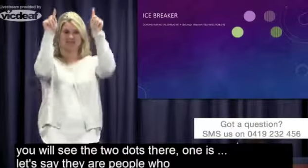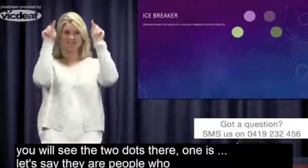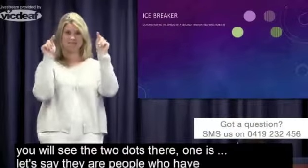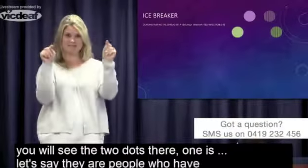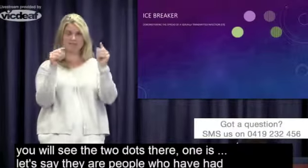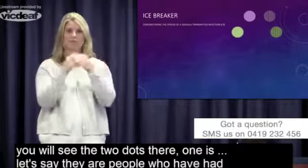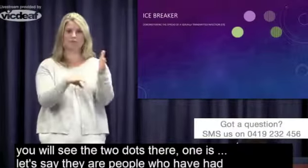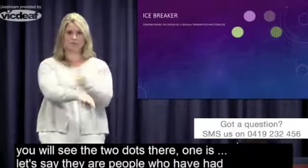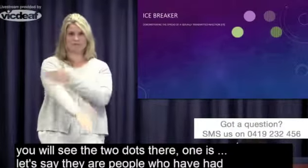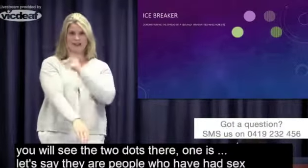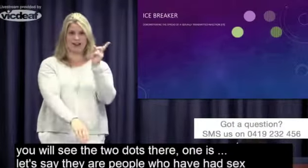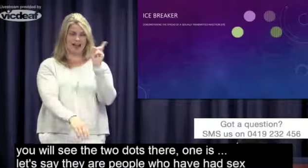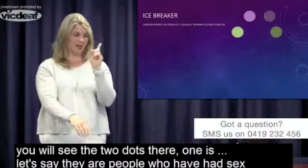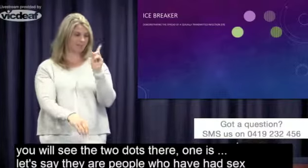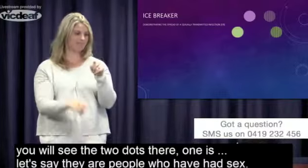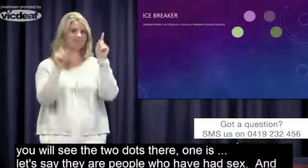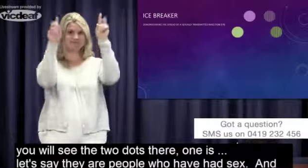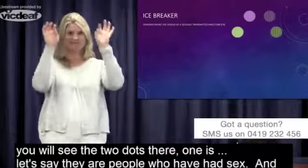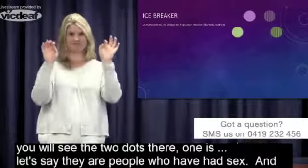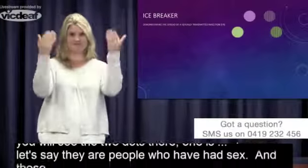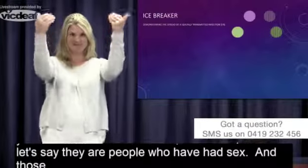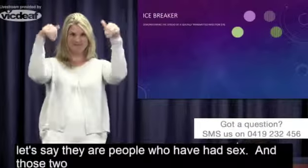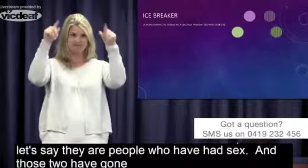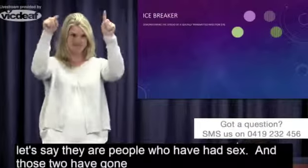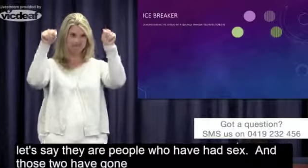And then those 2 have gone on to have sex with other people.